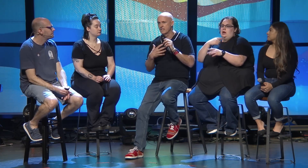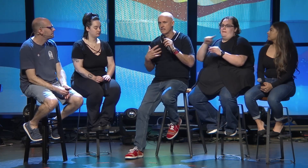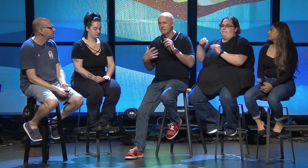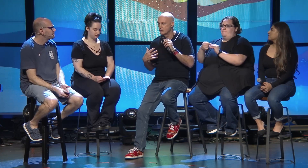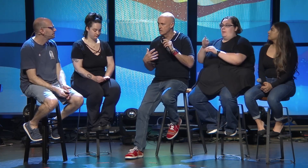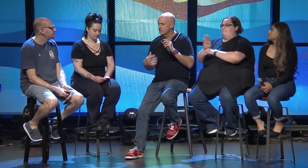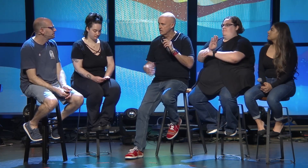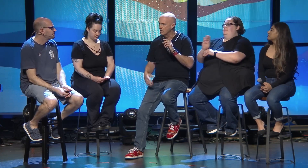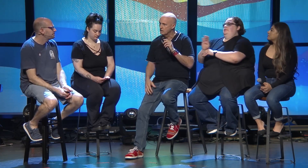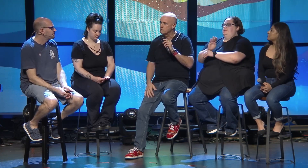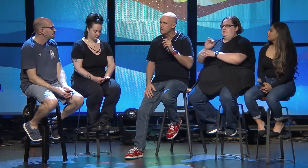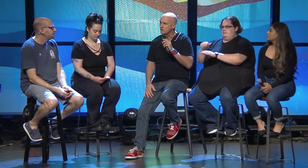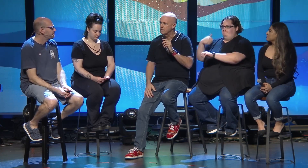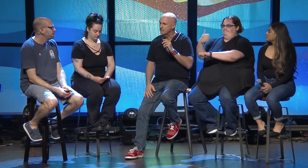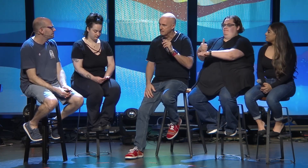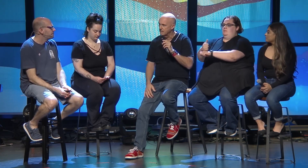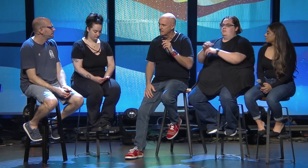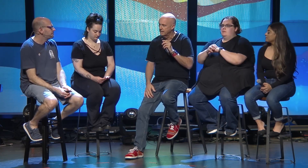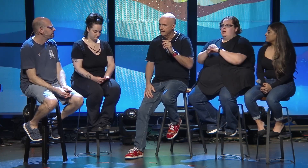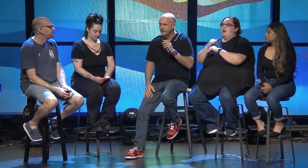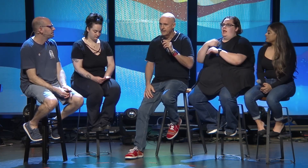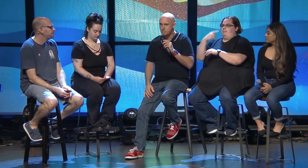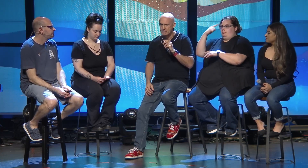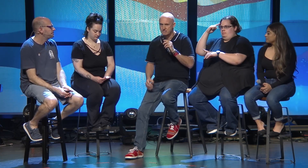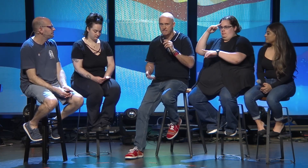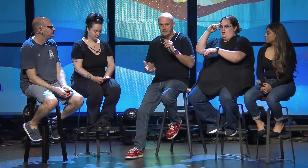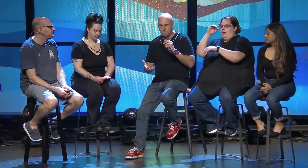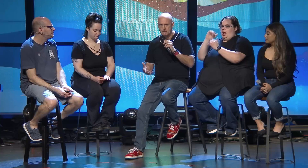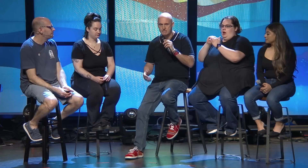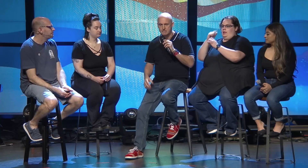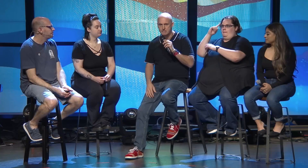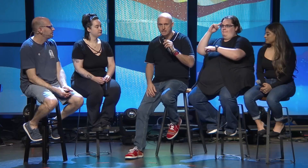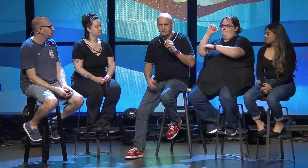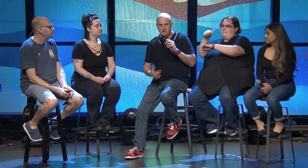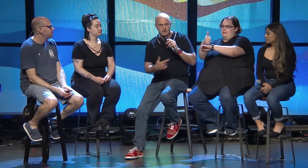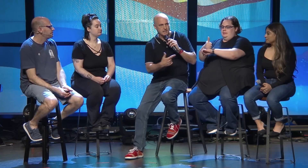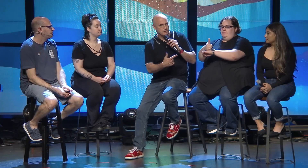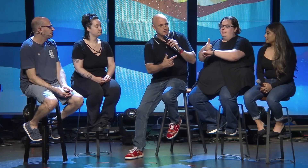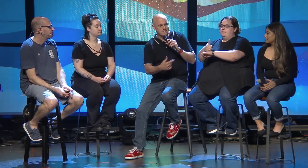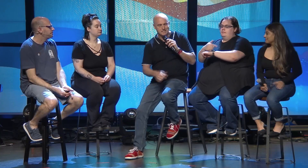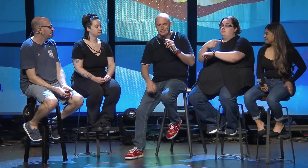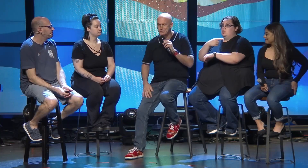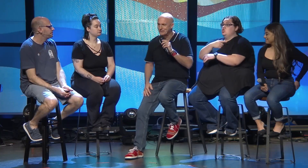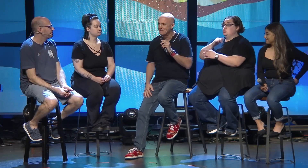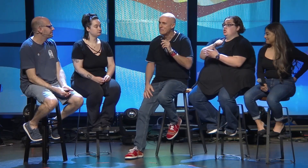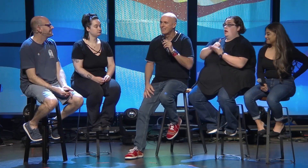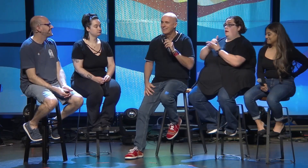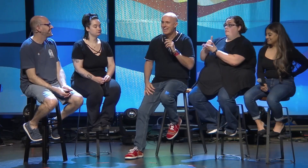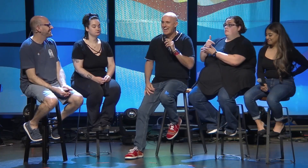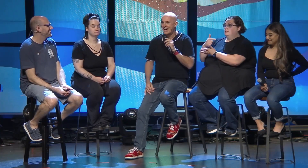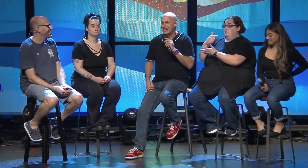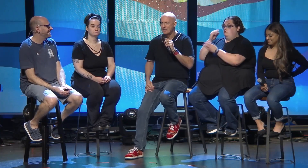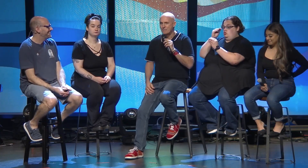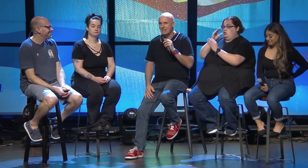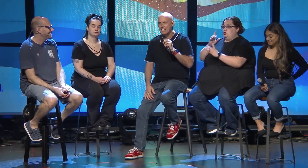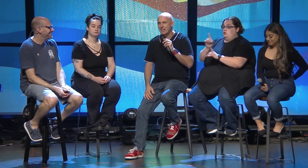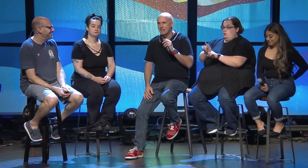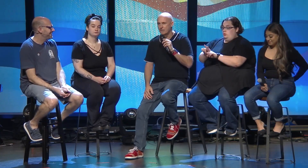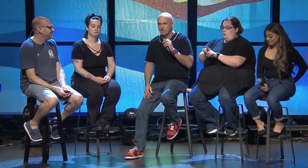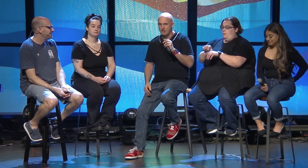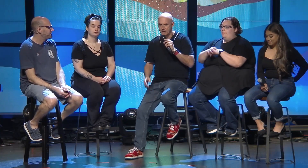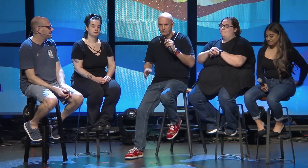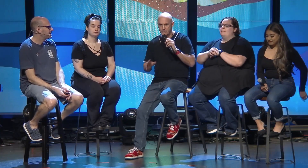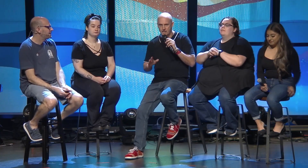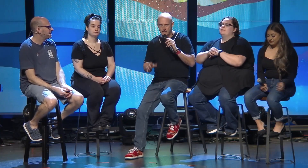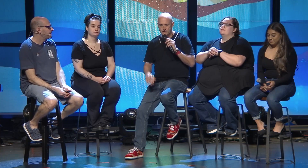of everything I do is the entrepreneurial mindset, based off the 8 pieces that Jaylene helps me teach as well. And